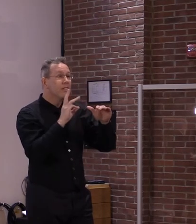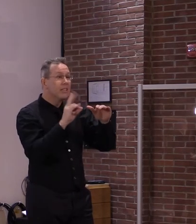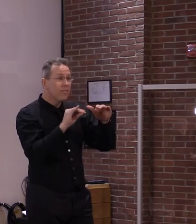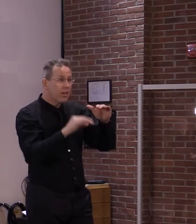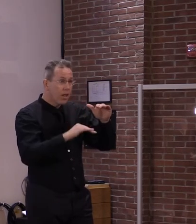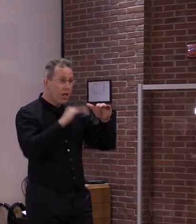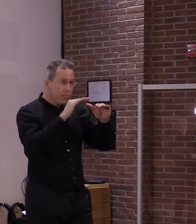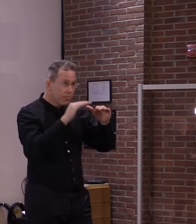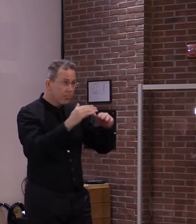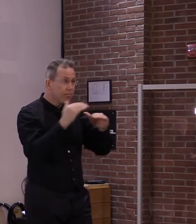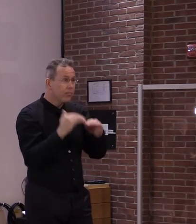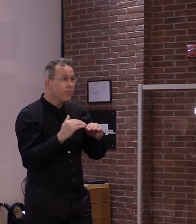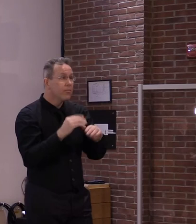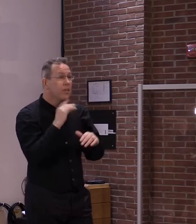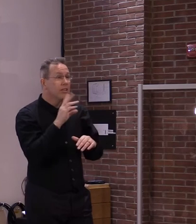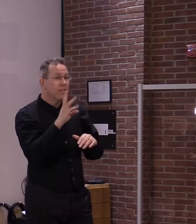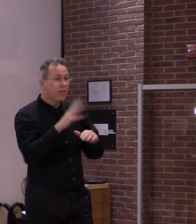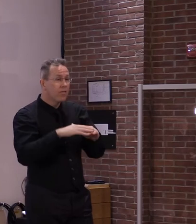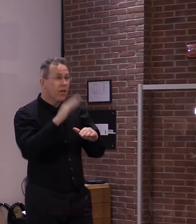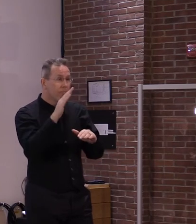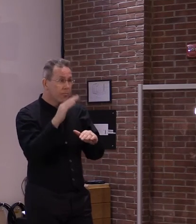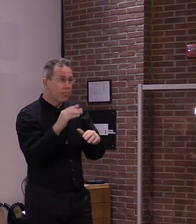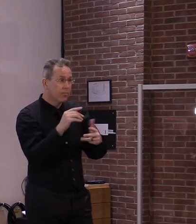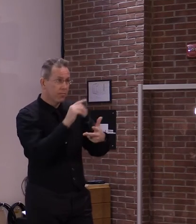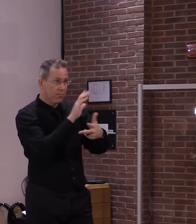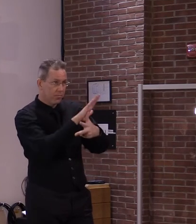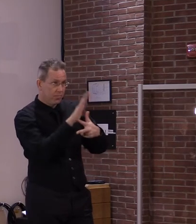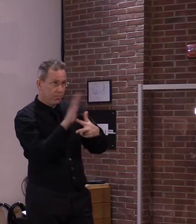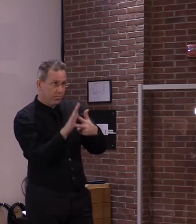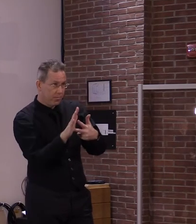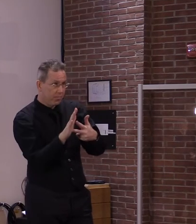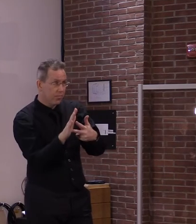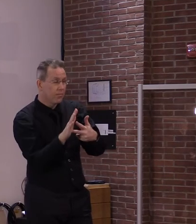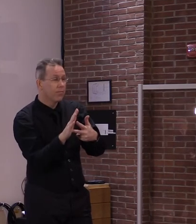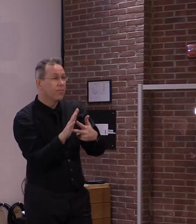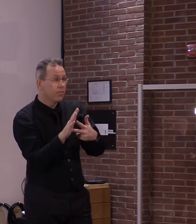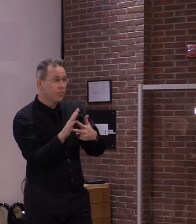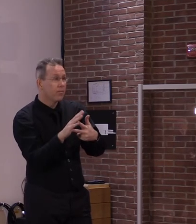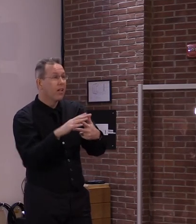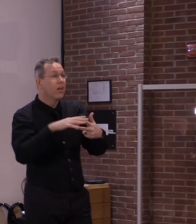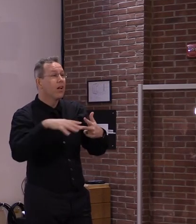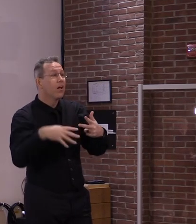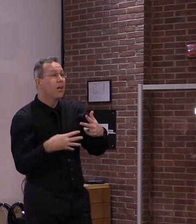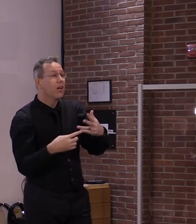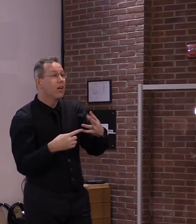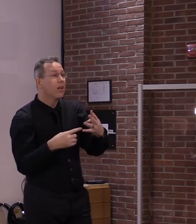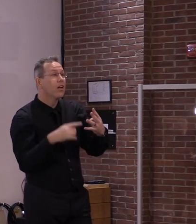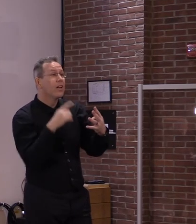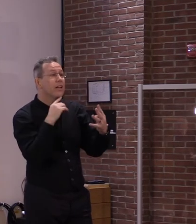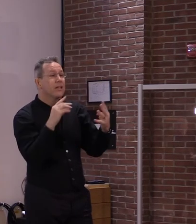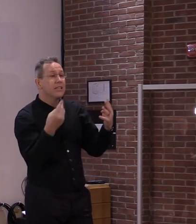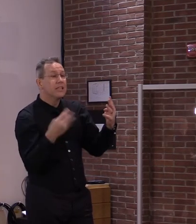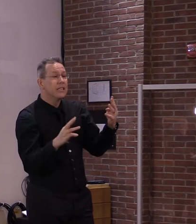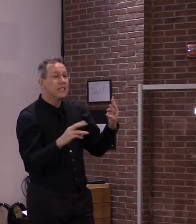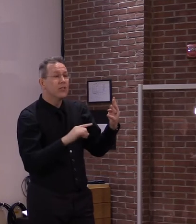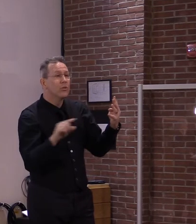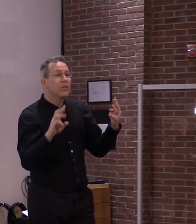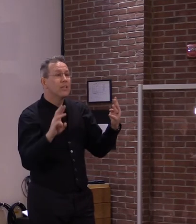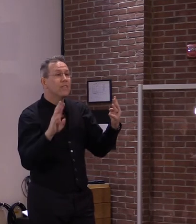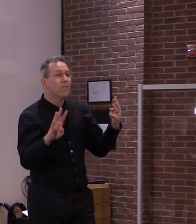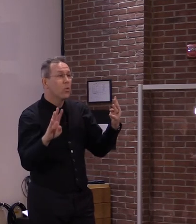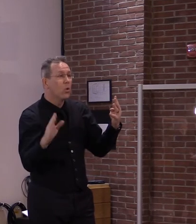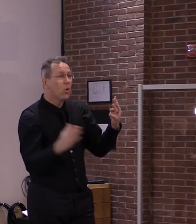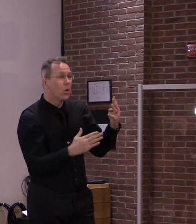to 65 plus and then we'll move 64 to 16 with uh chronic